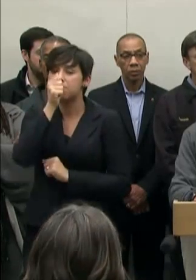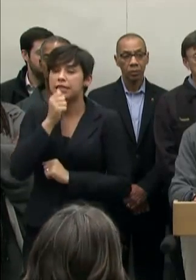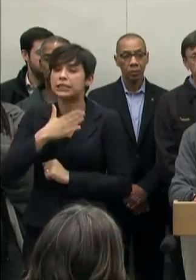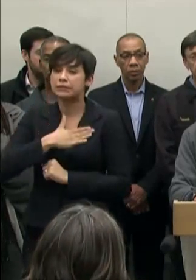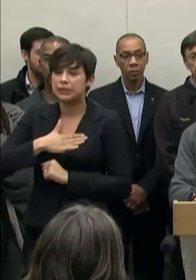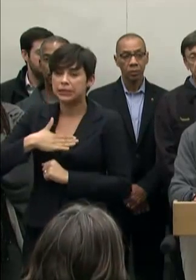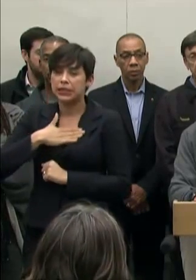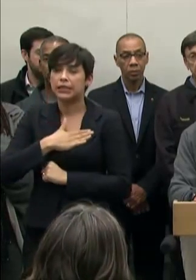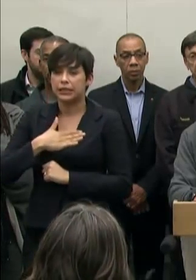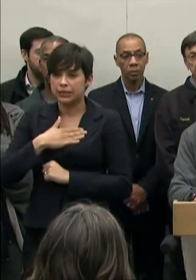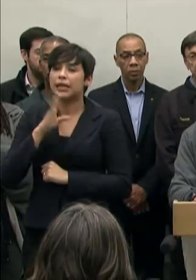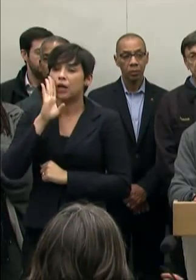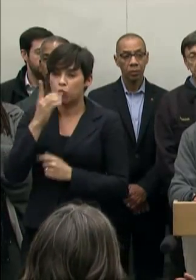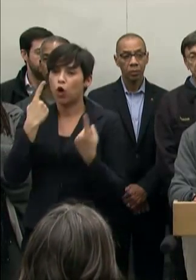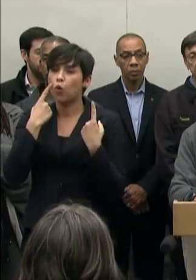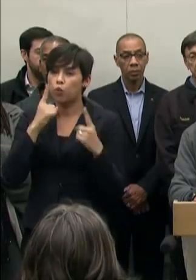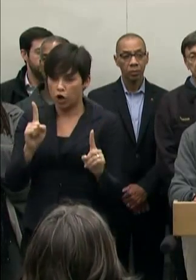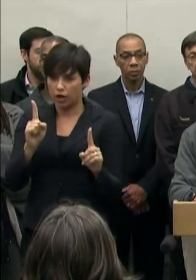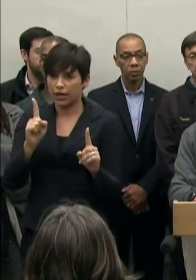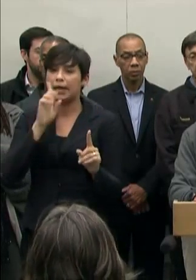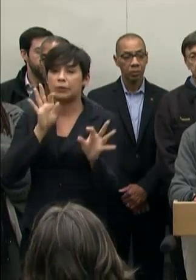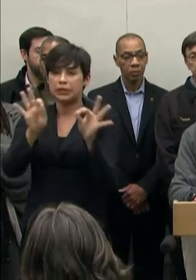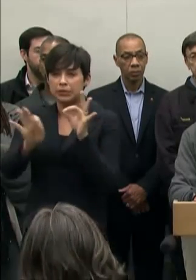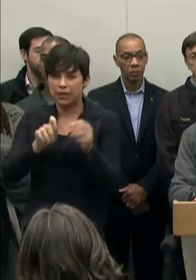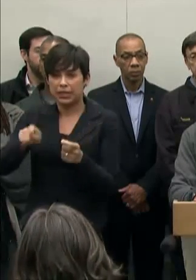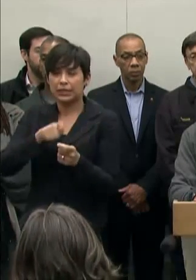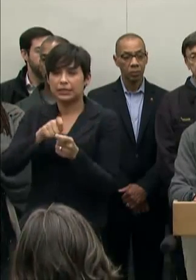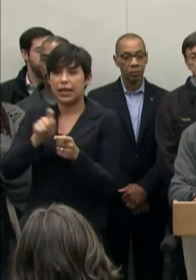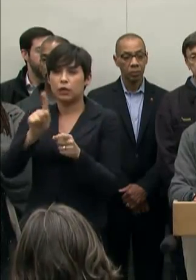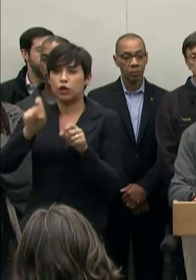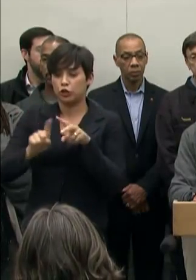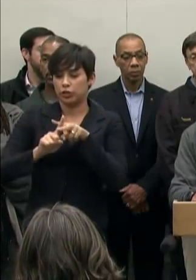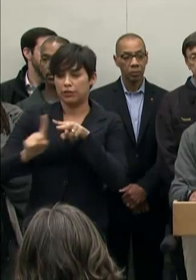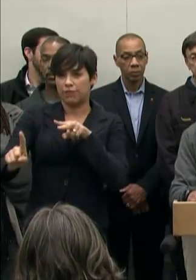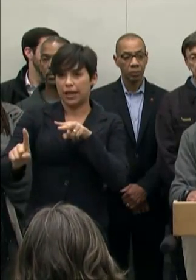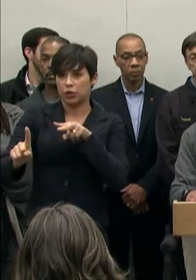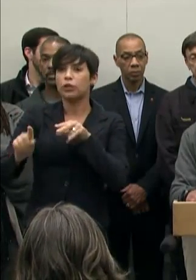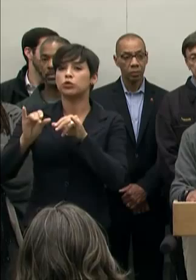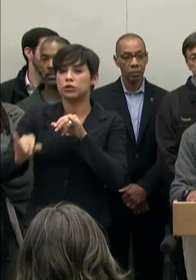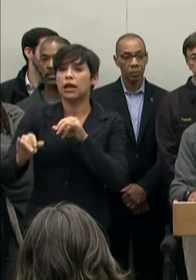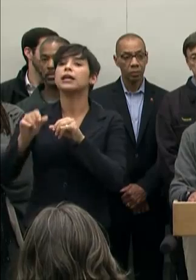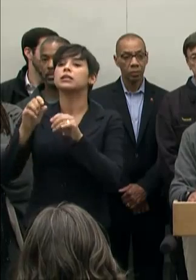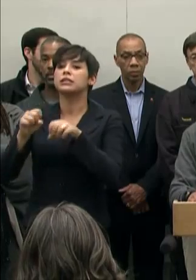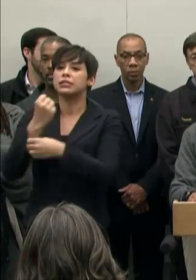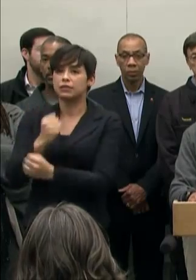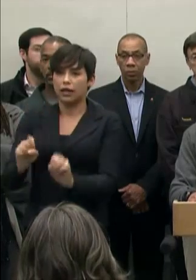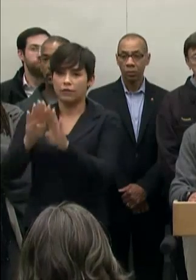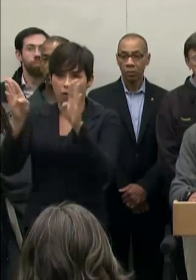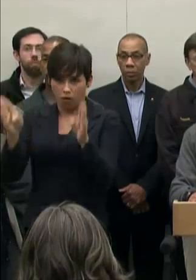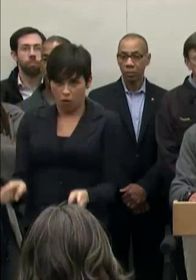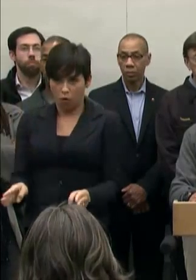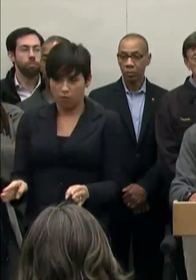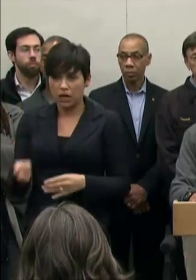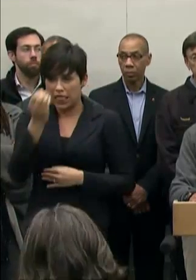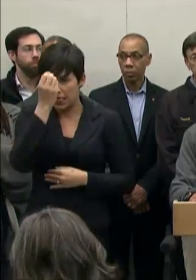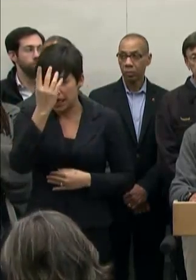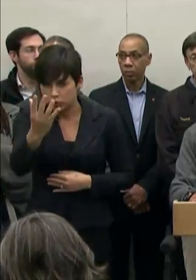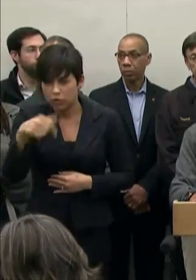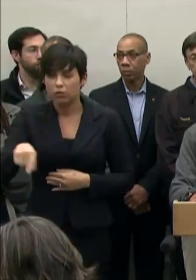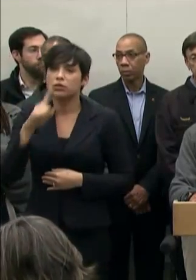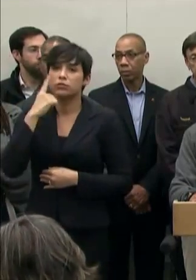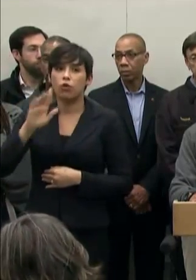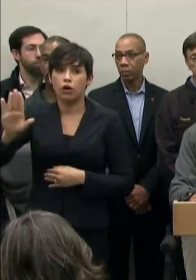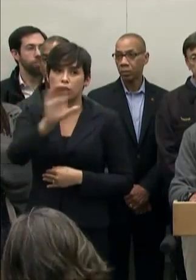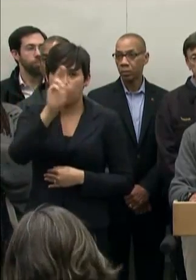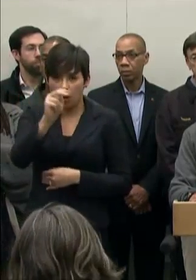hang on. It does work, and it will tell you where to go. I can't stress enough that this is for your own